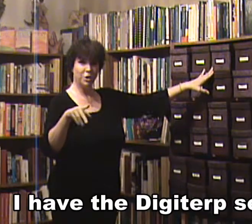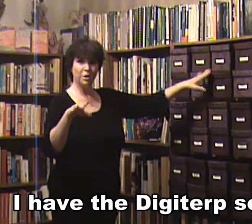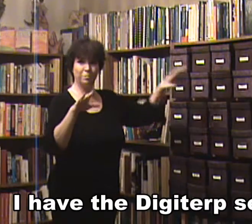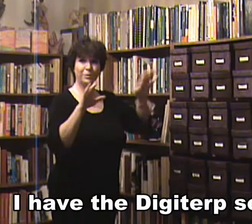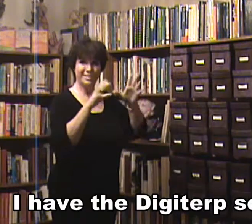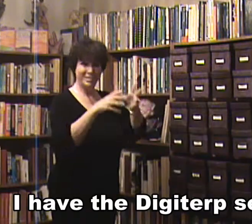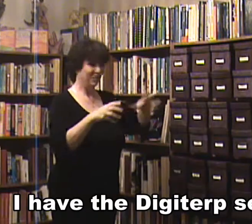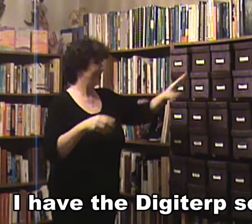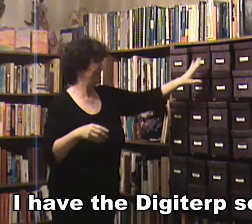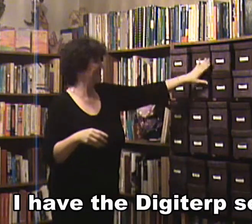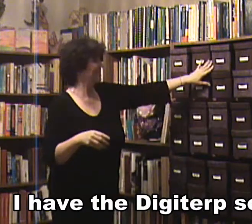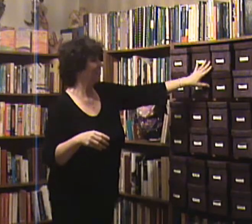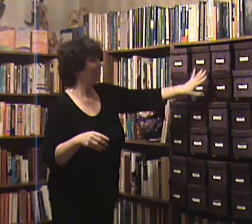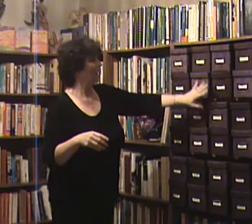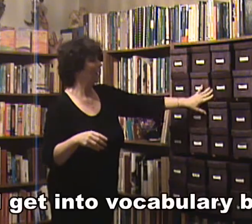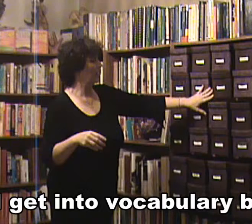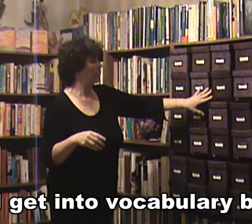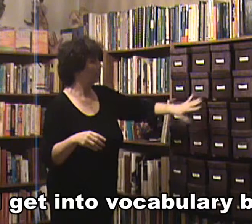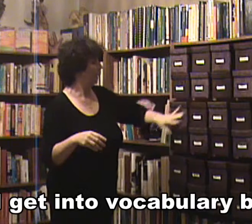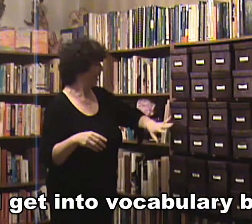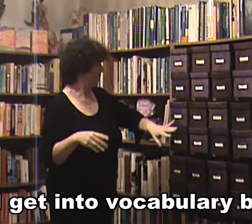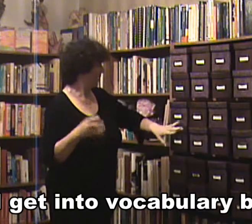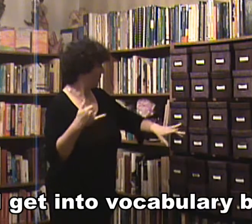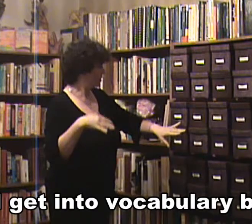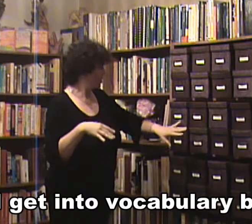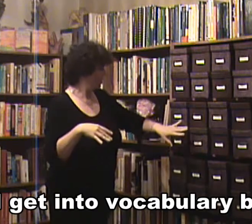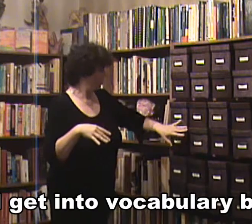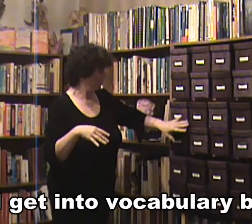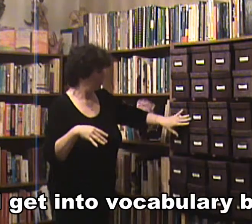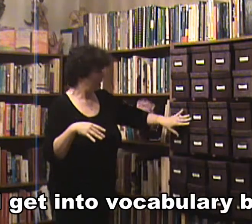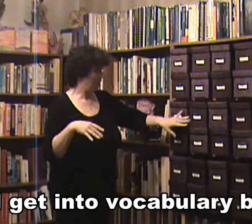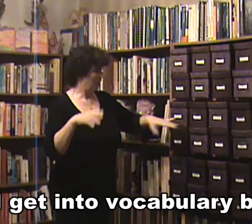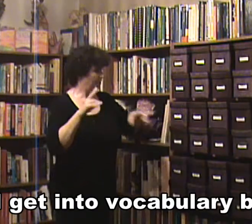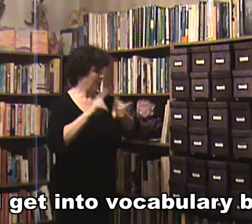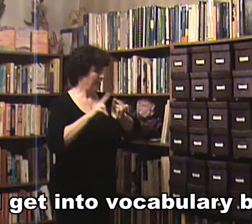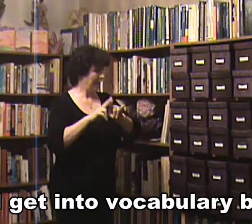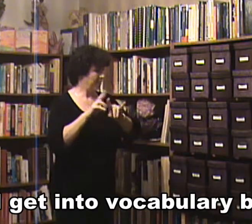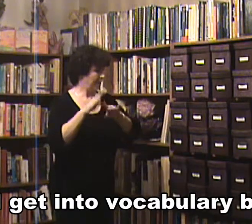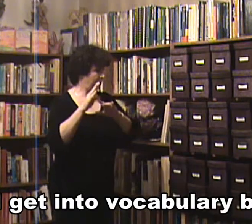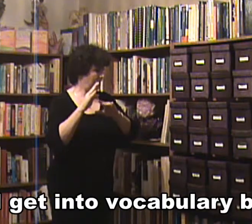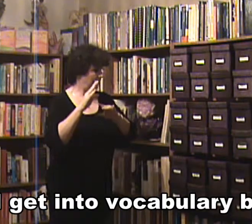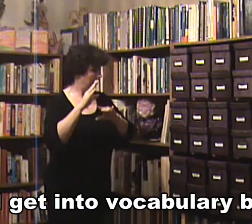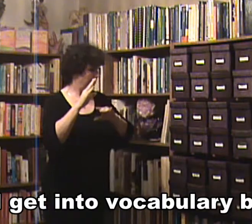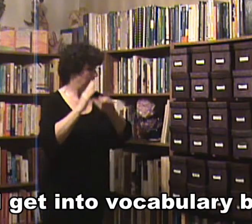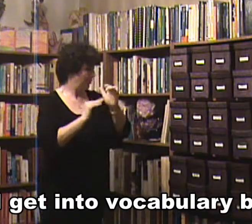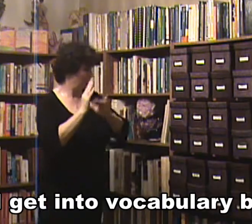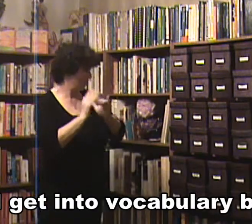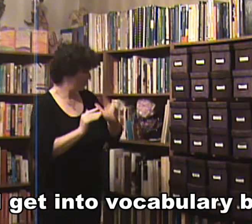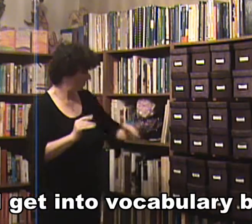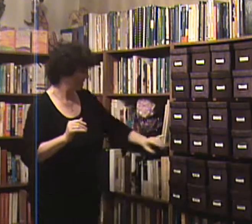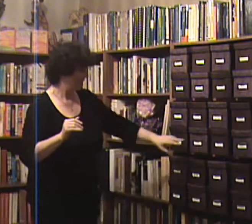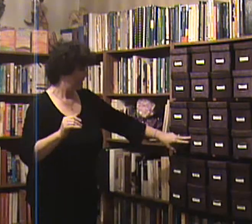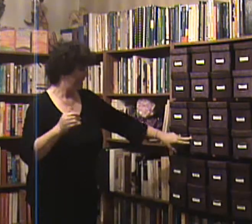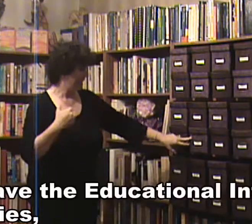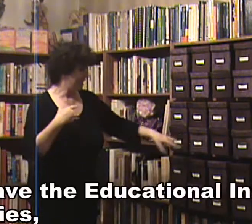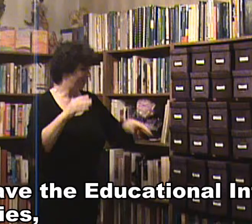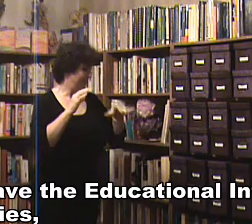Digitarp series. I get into vocabulary builders. I have